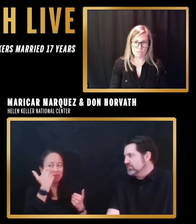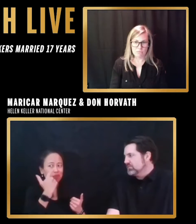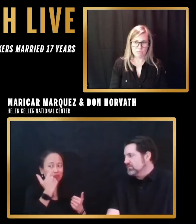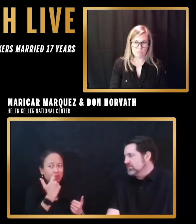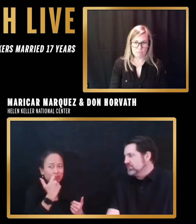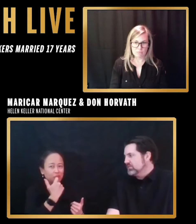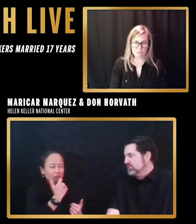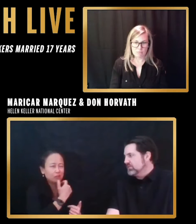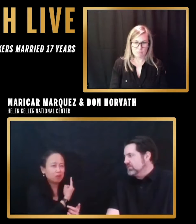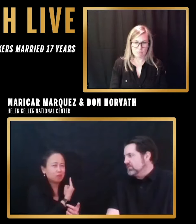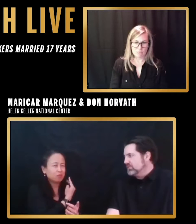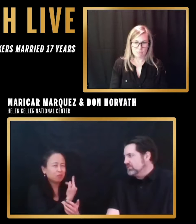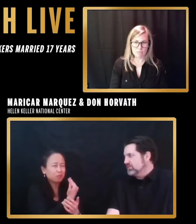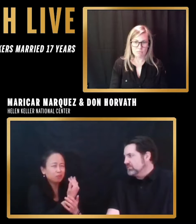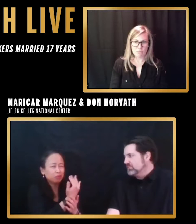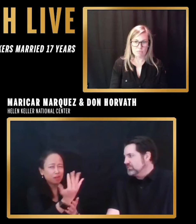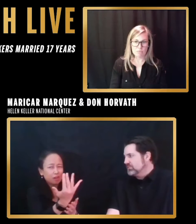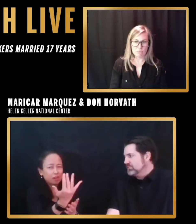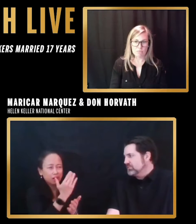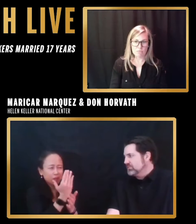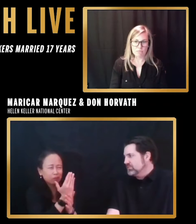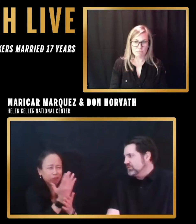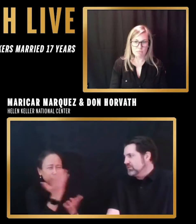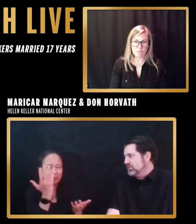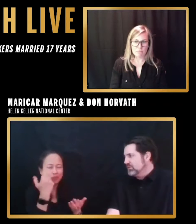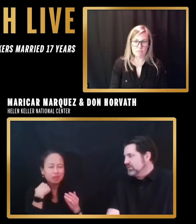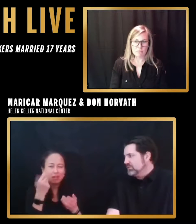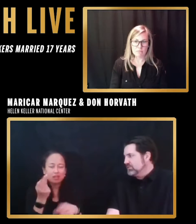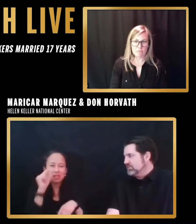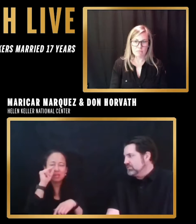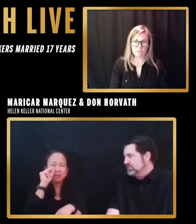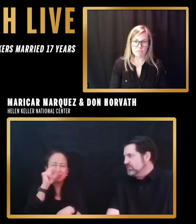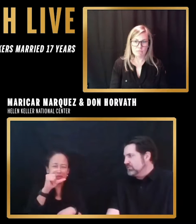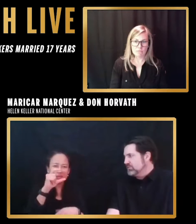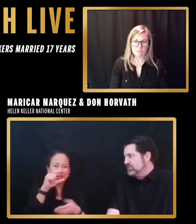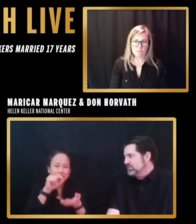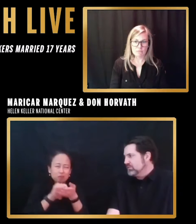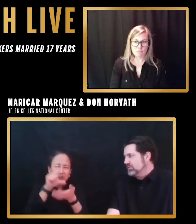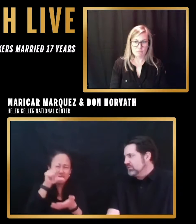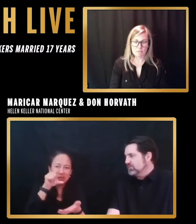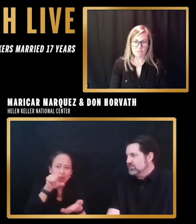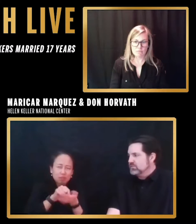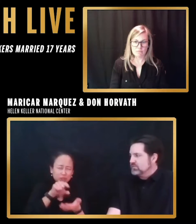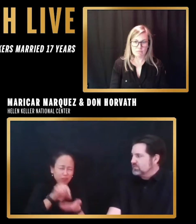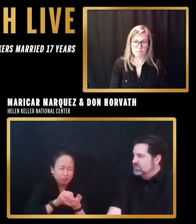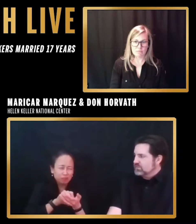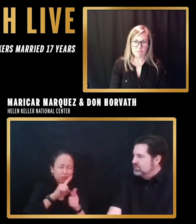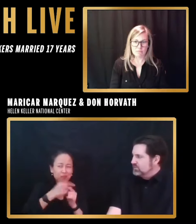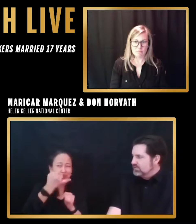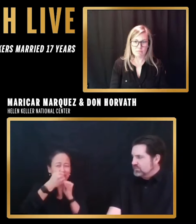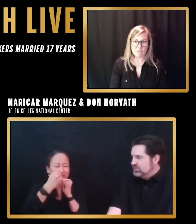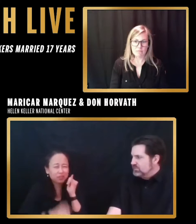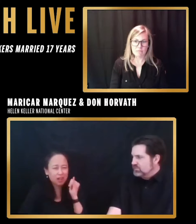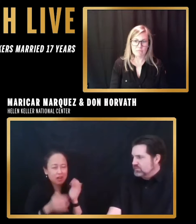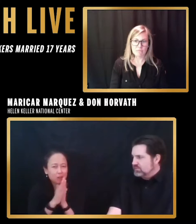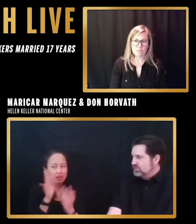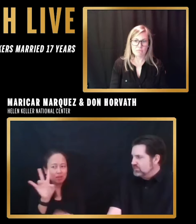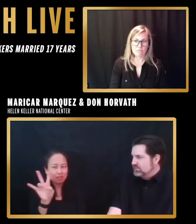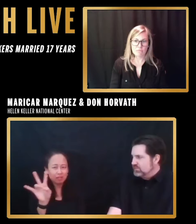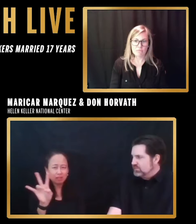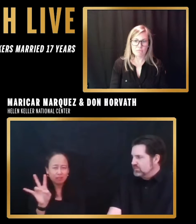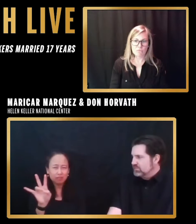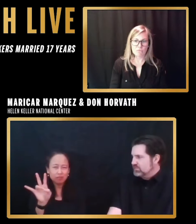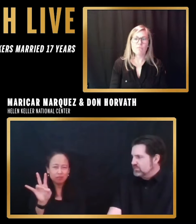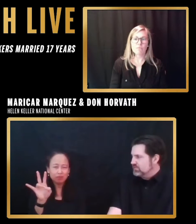1. I was able to read visually, but by the time book 7 came out, I transitioned over